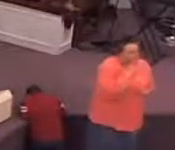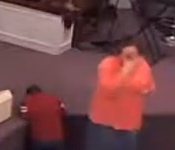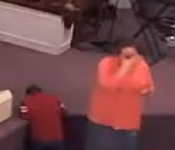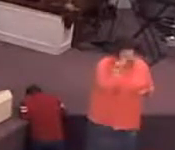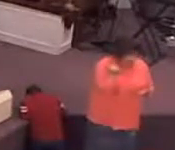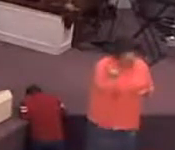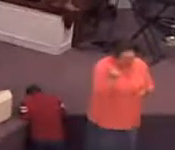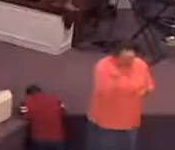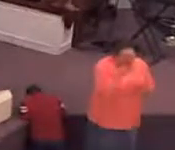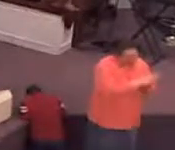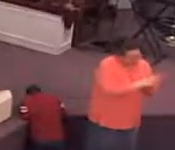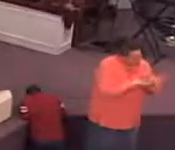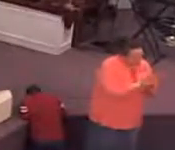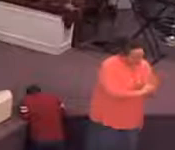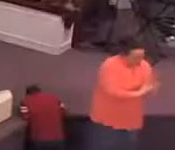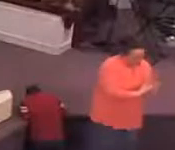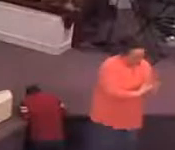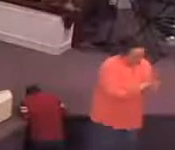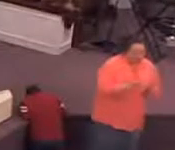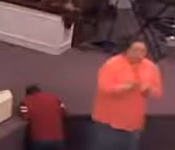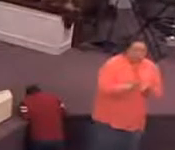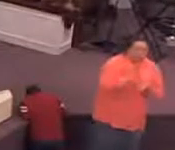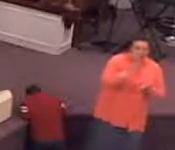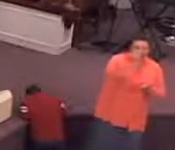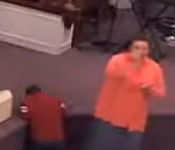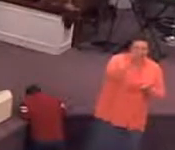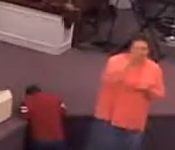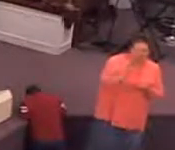We just got to let God have His way.